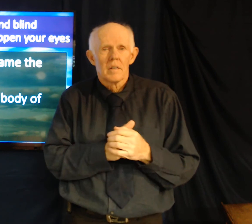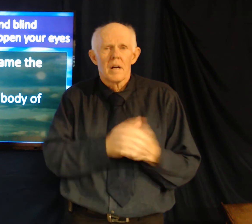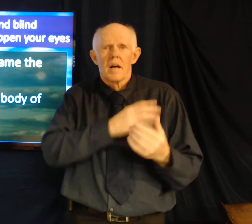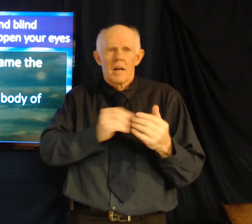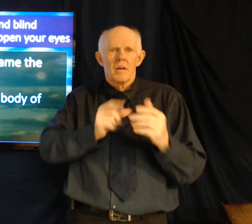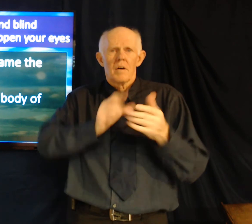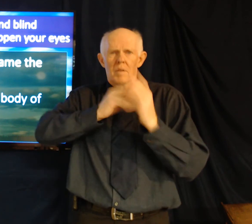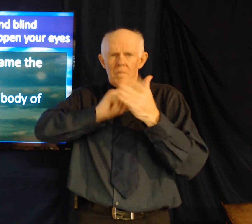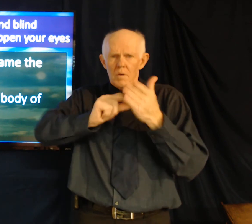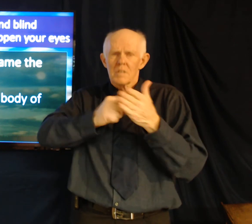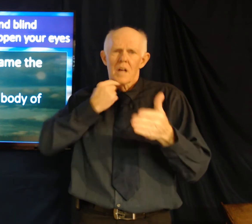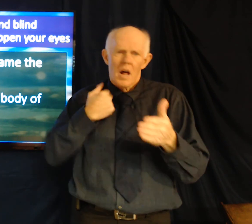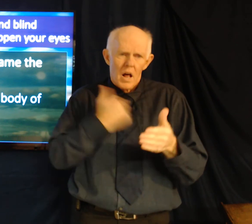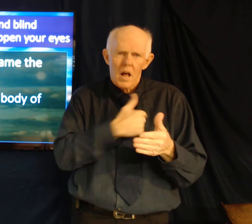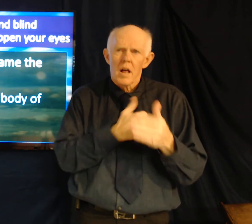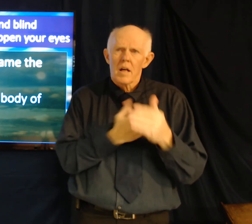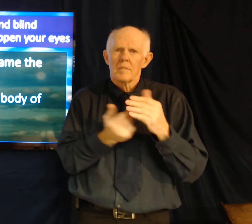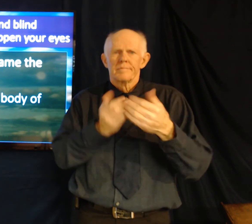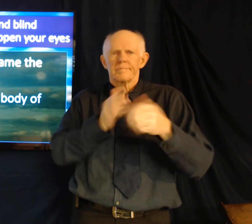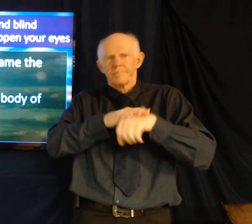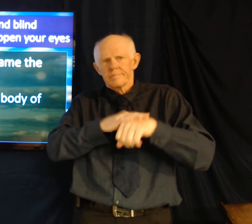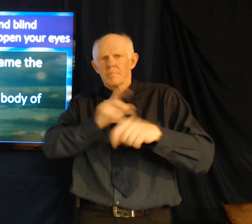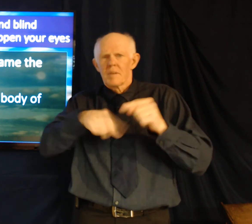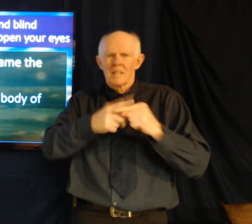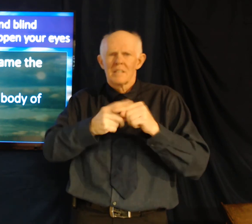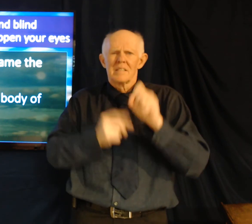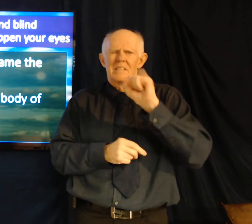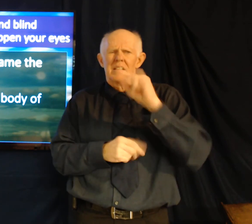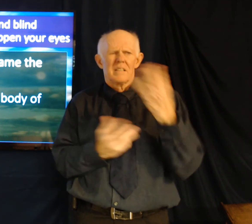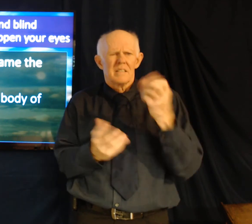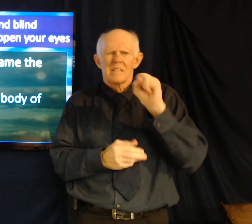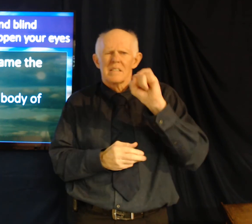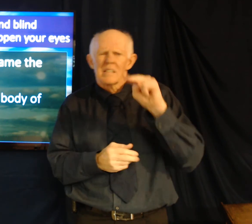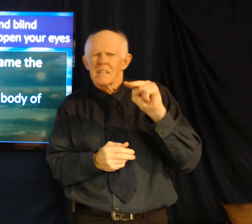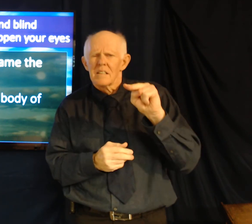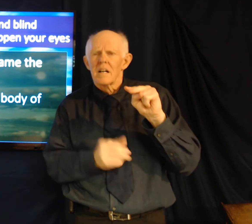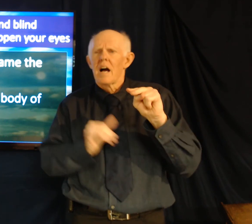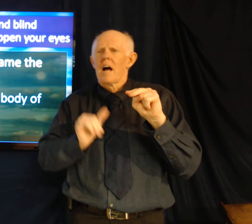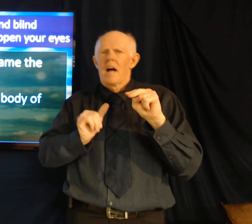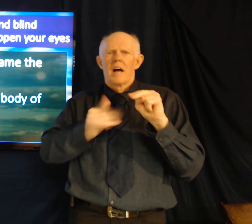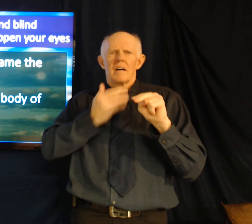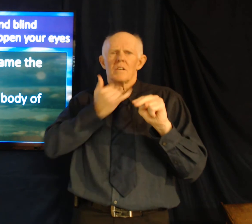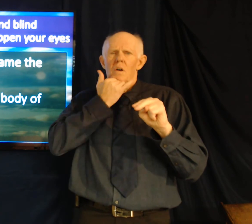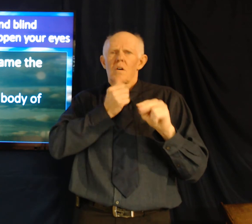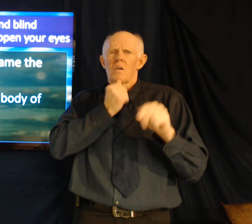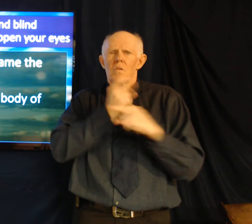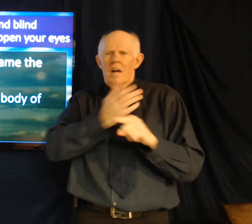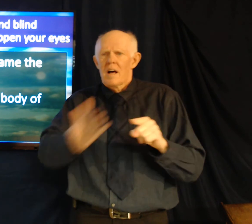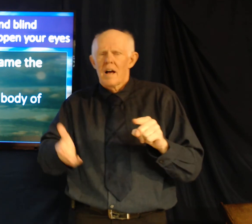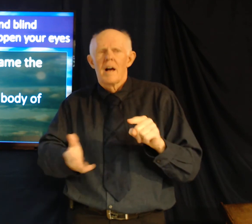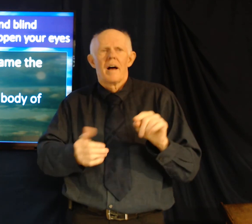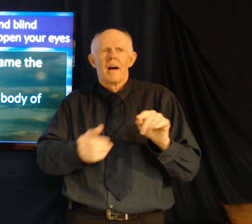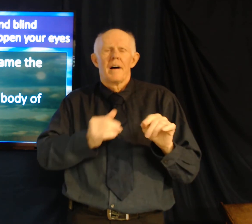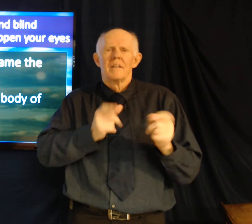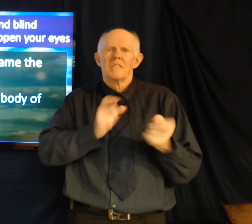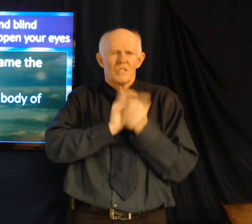all the people these verses warn us about sin and the wrong things